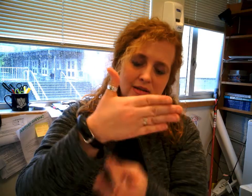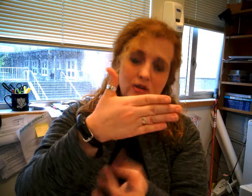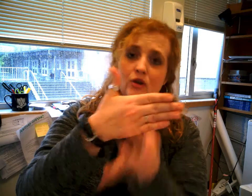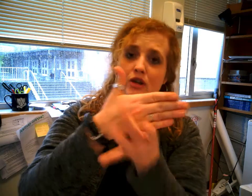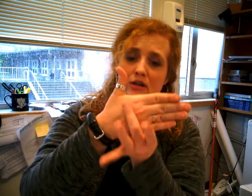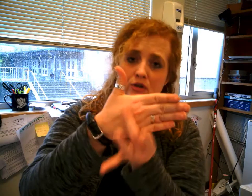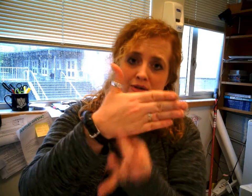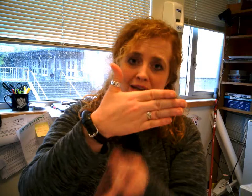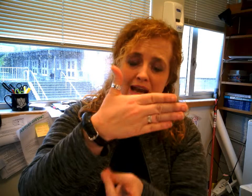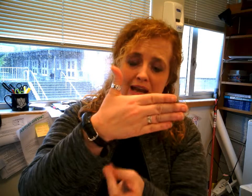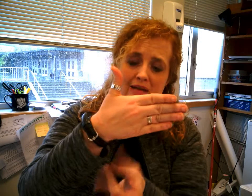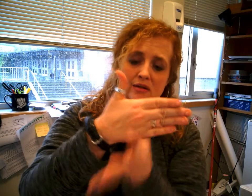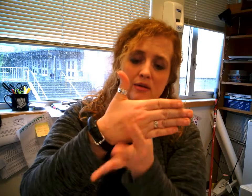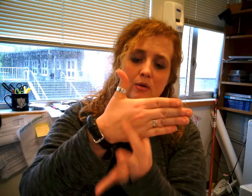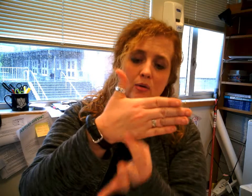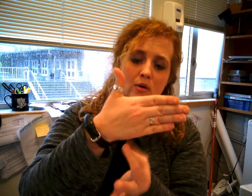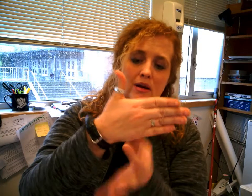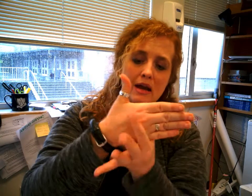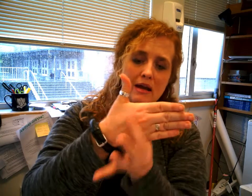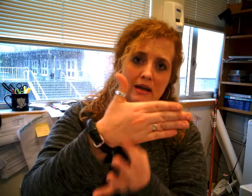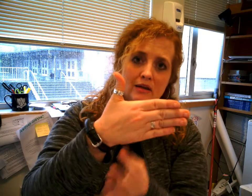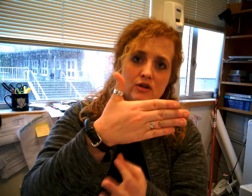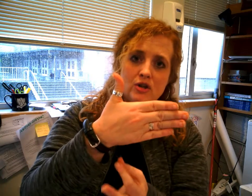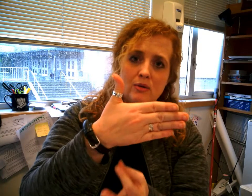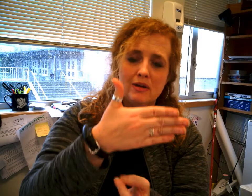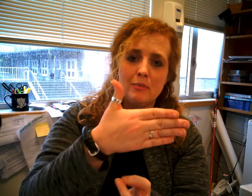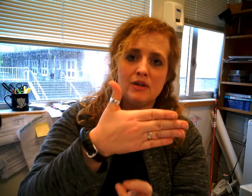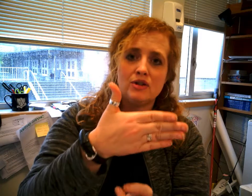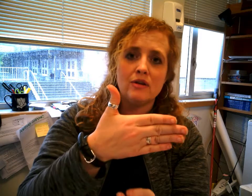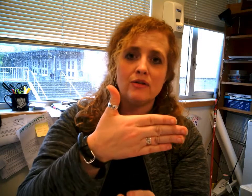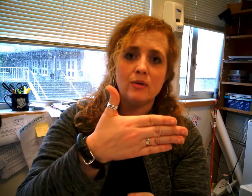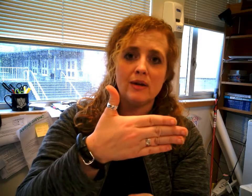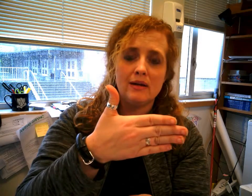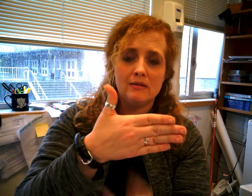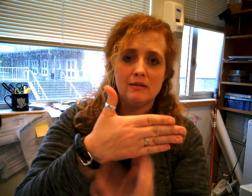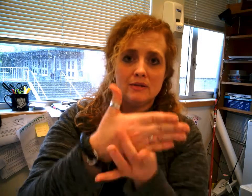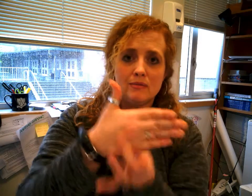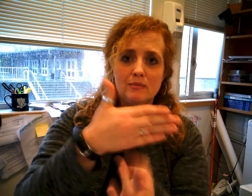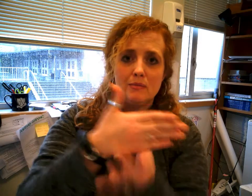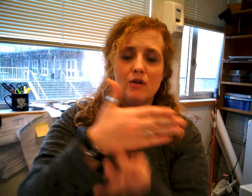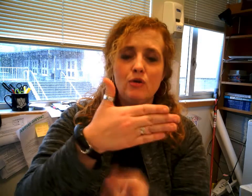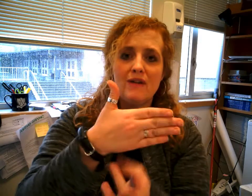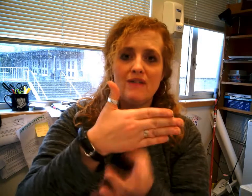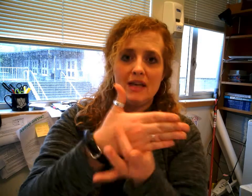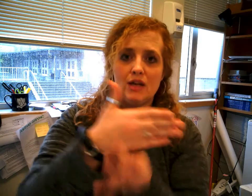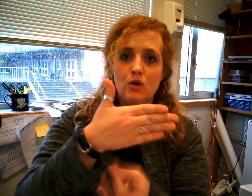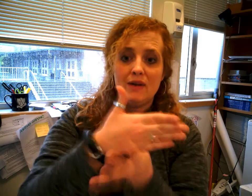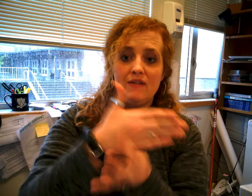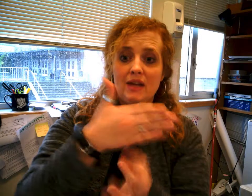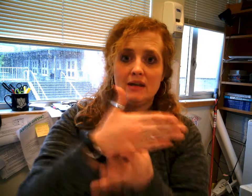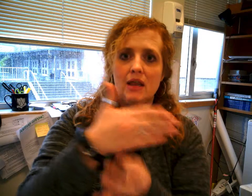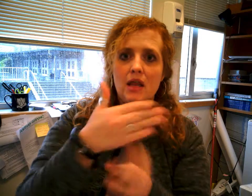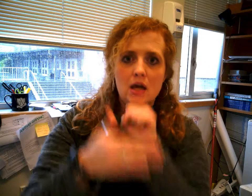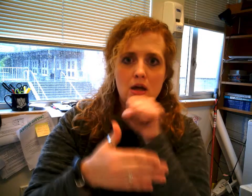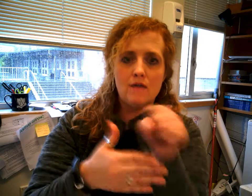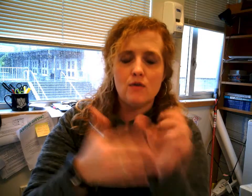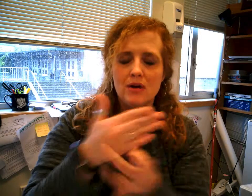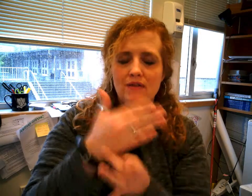you can either use an 8 or a 9 shown in the picture on the grid. So gravy, gravy, love gravy.